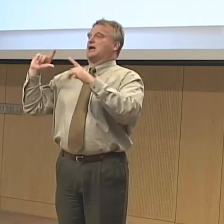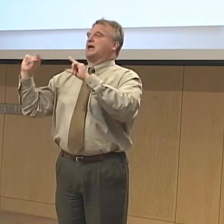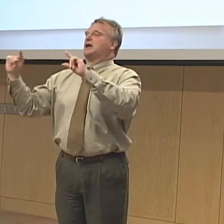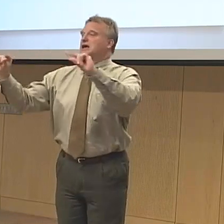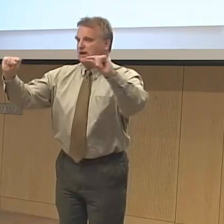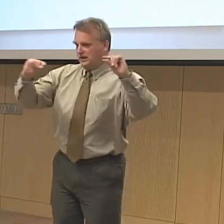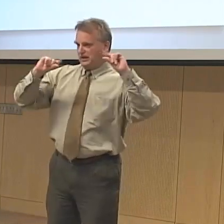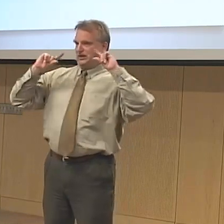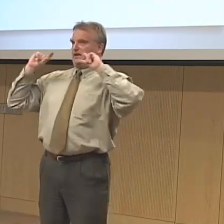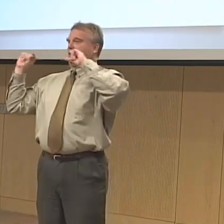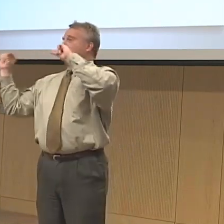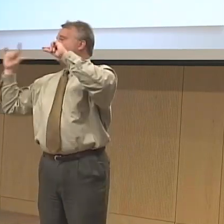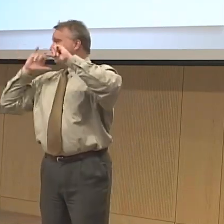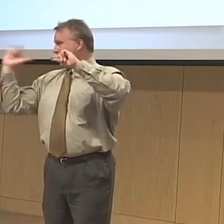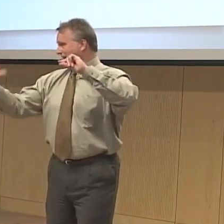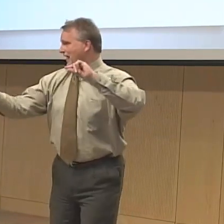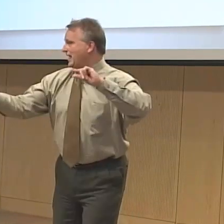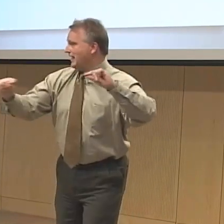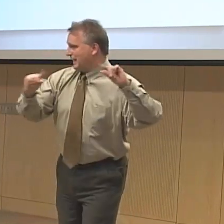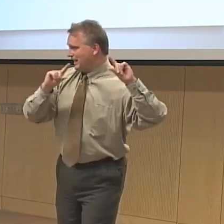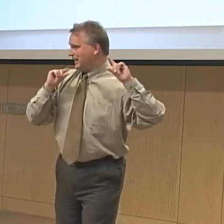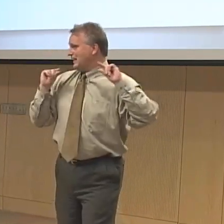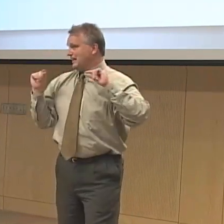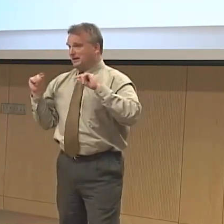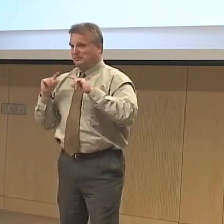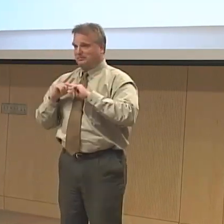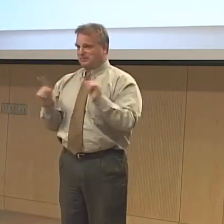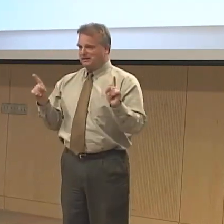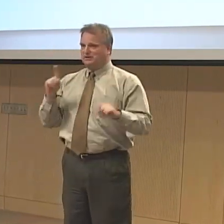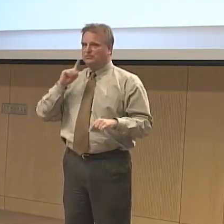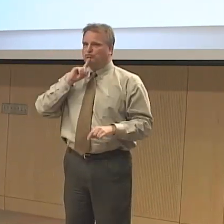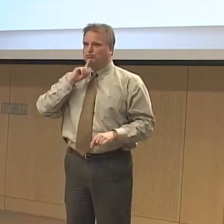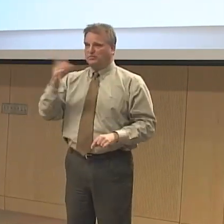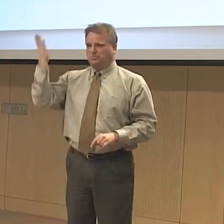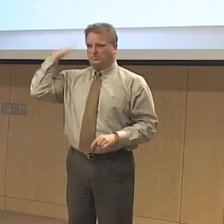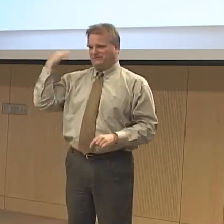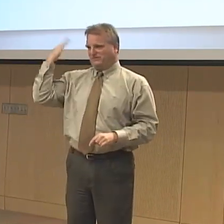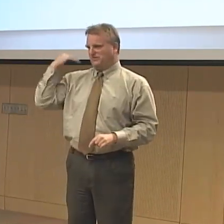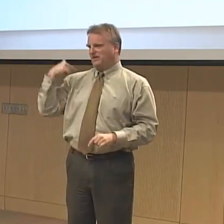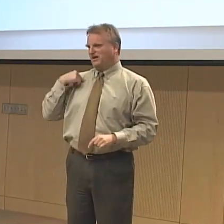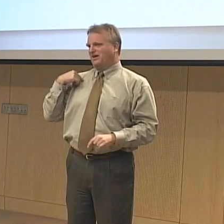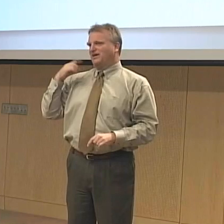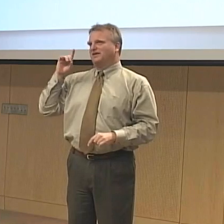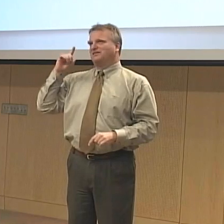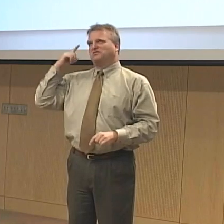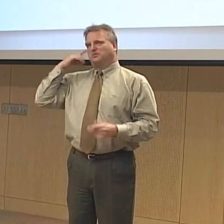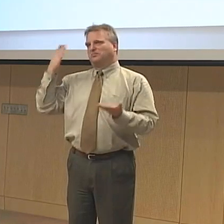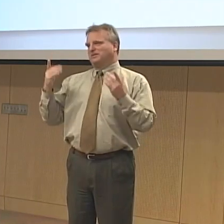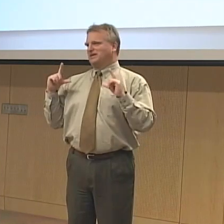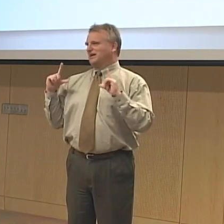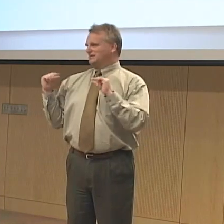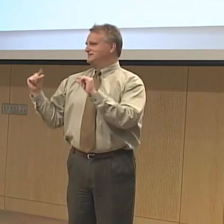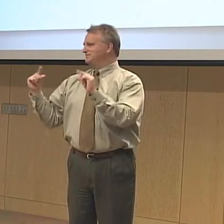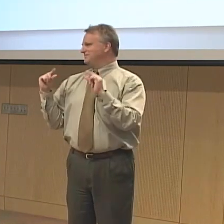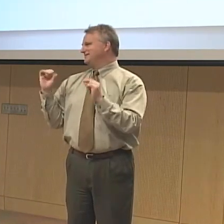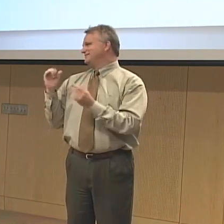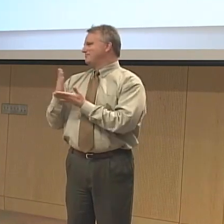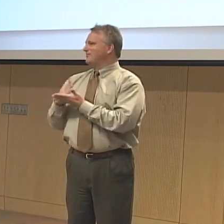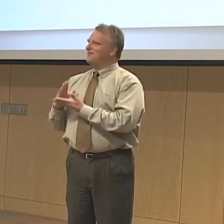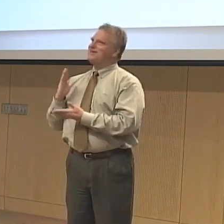great deal. It can be seen as gossiping. And previously, I did think maybe we did gossip